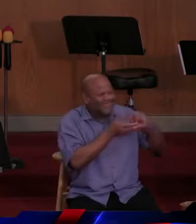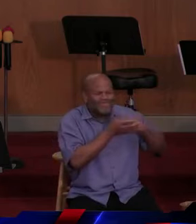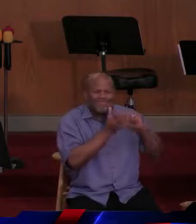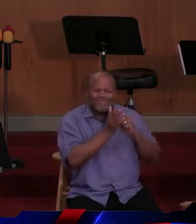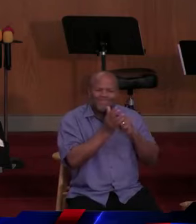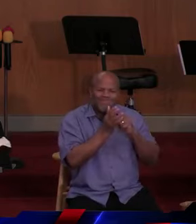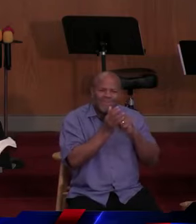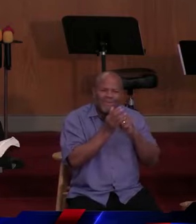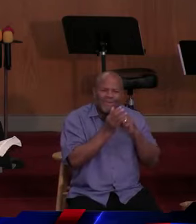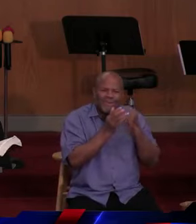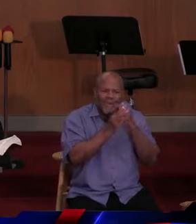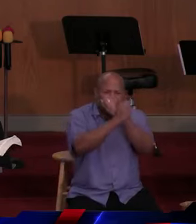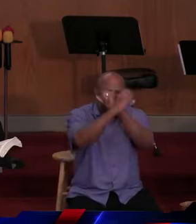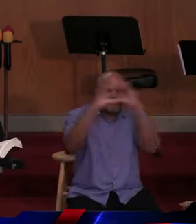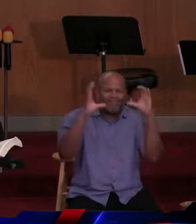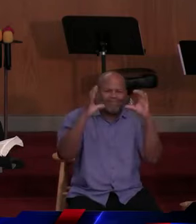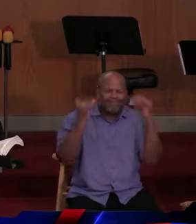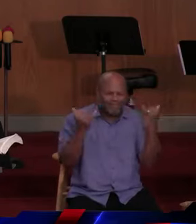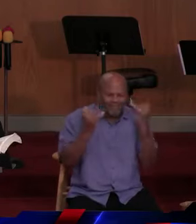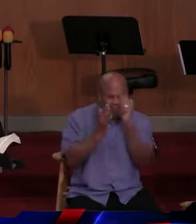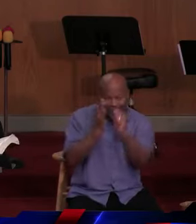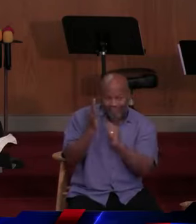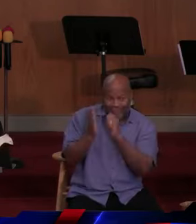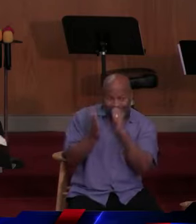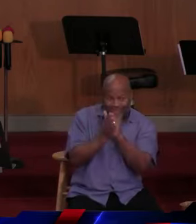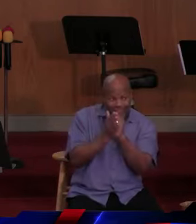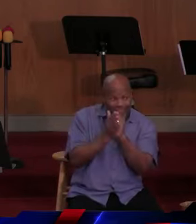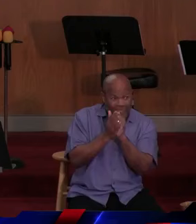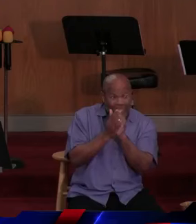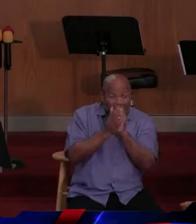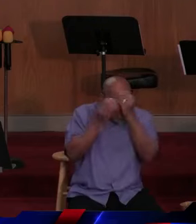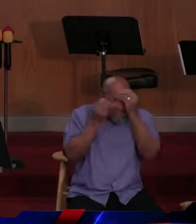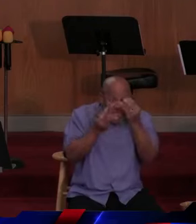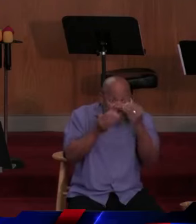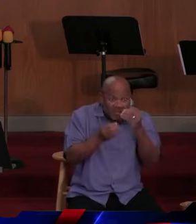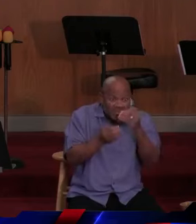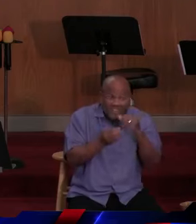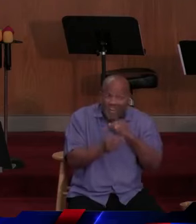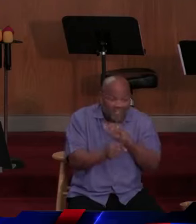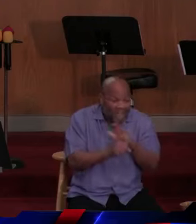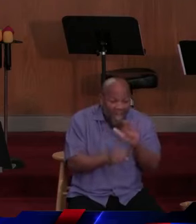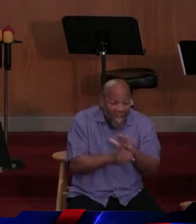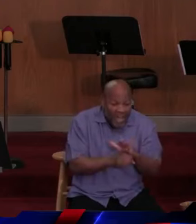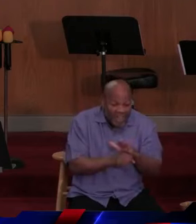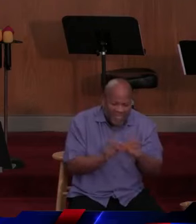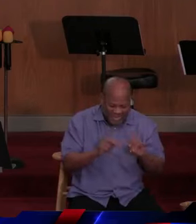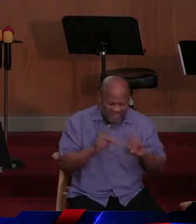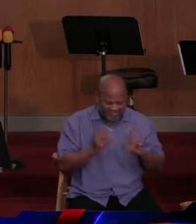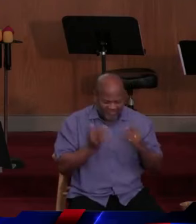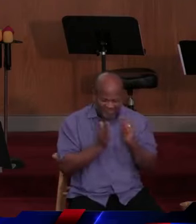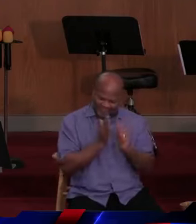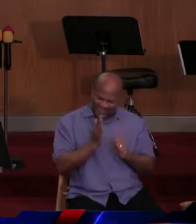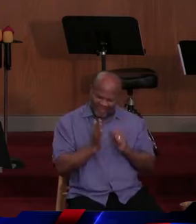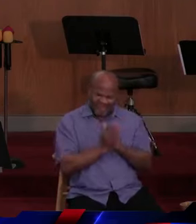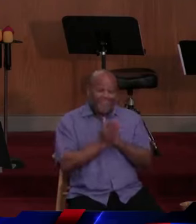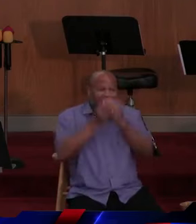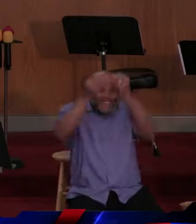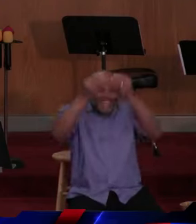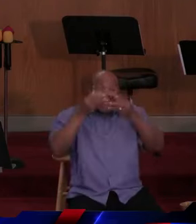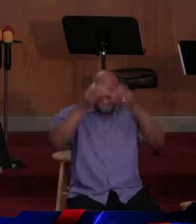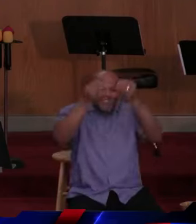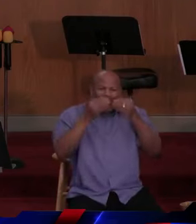that we're not at a time where there's not enough information, But we live in a time where we have information